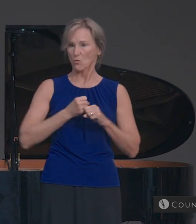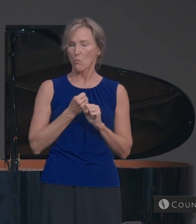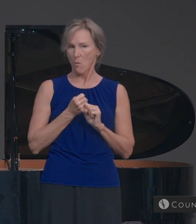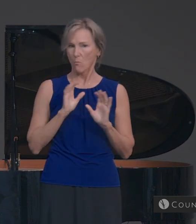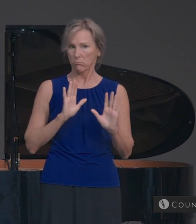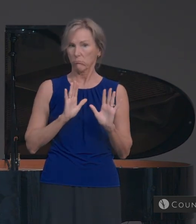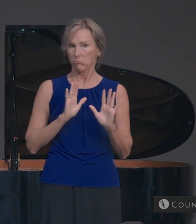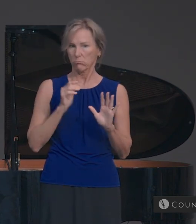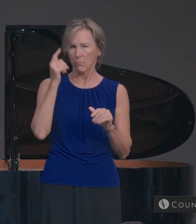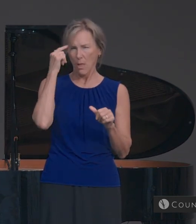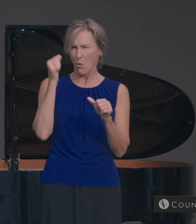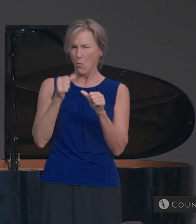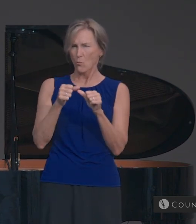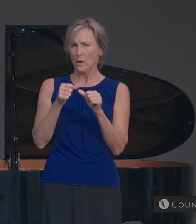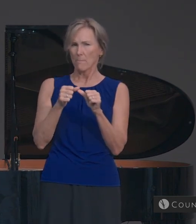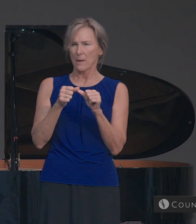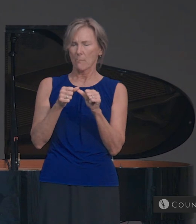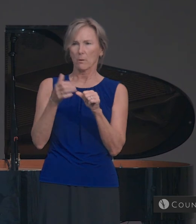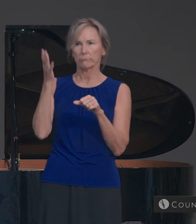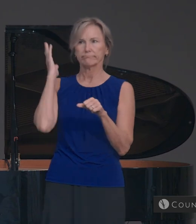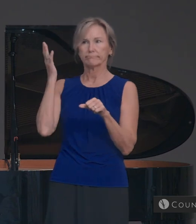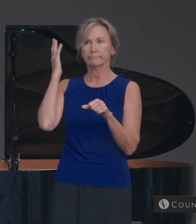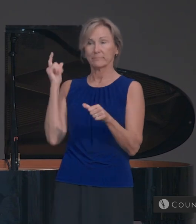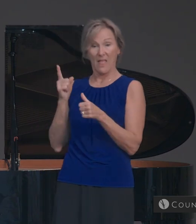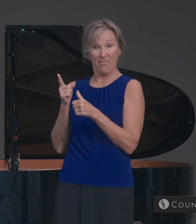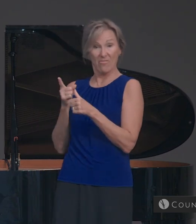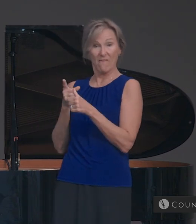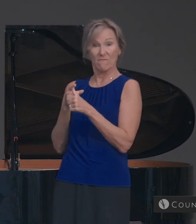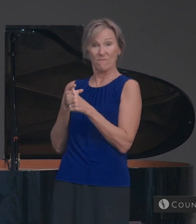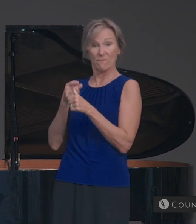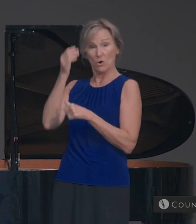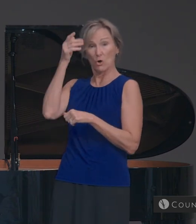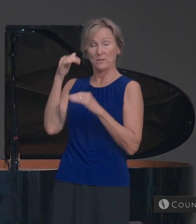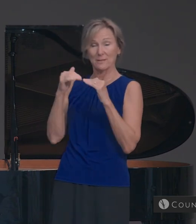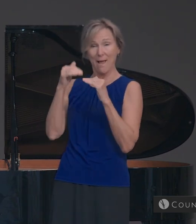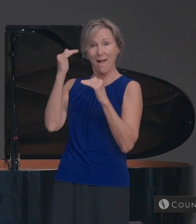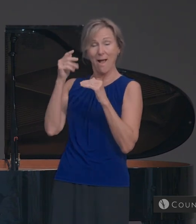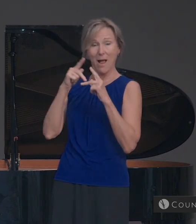back to the first high priest, his name was Aaron.